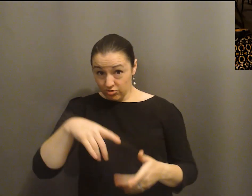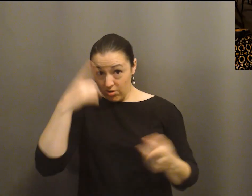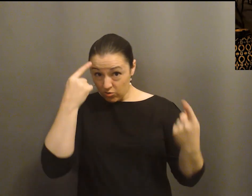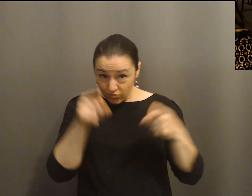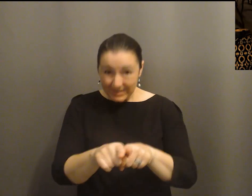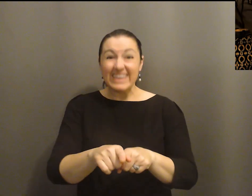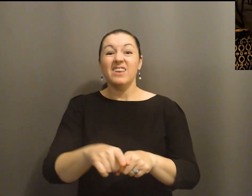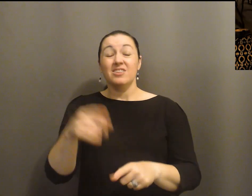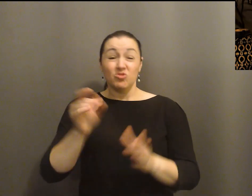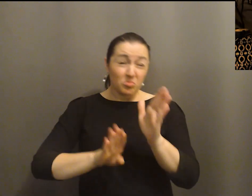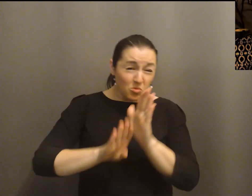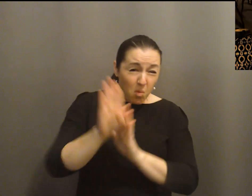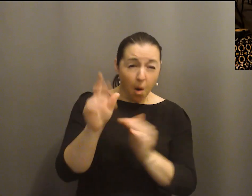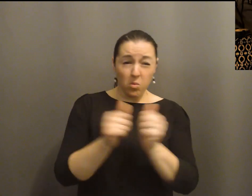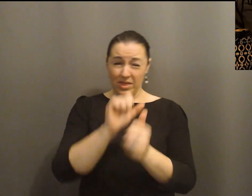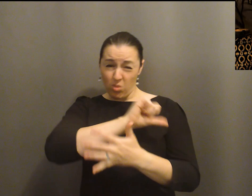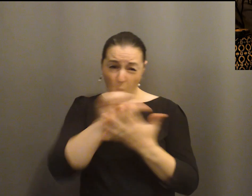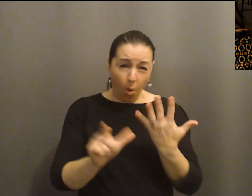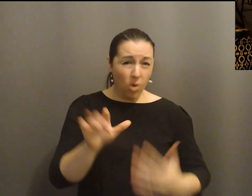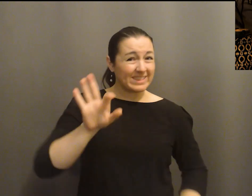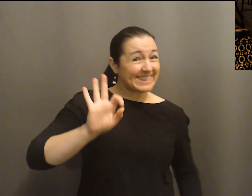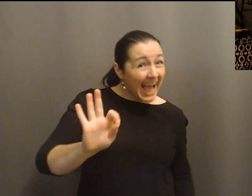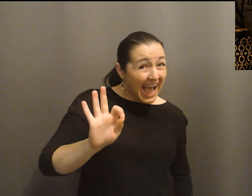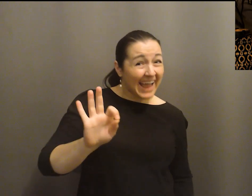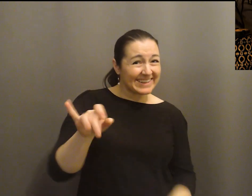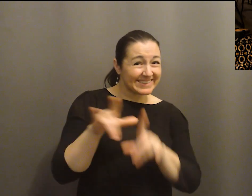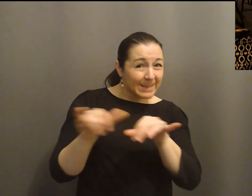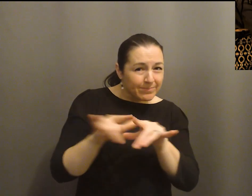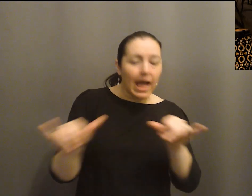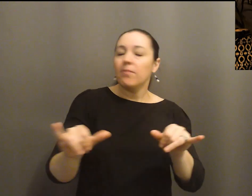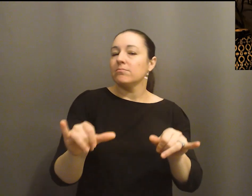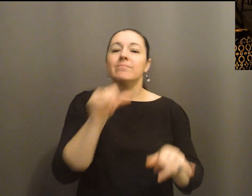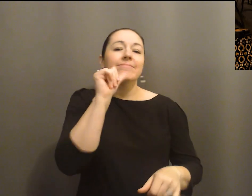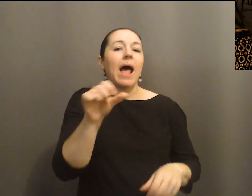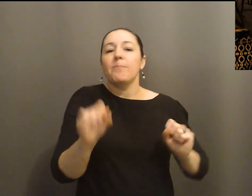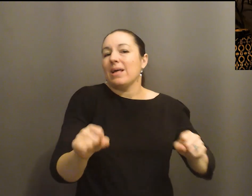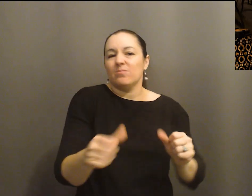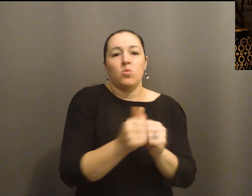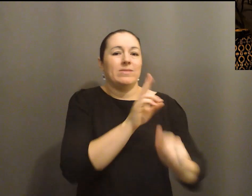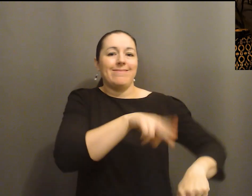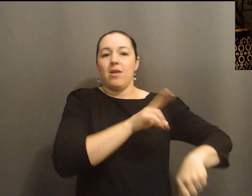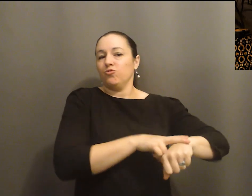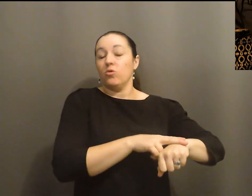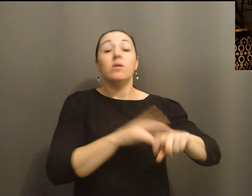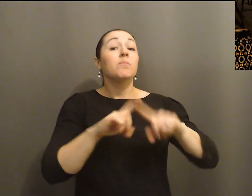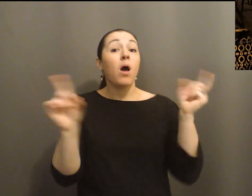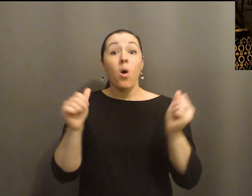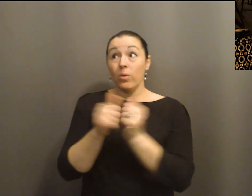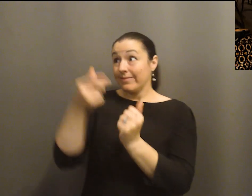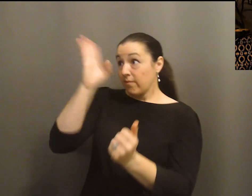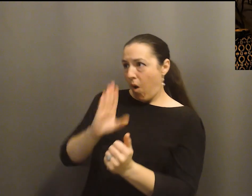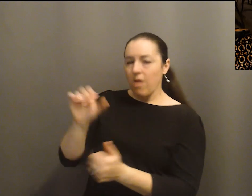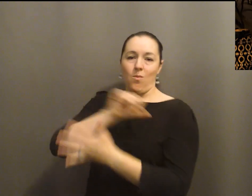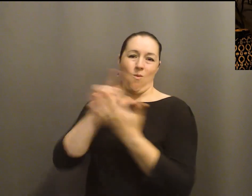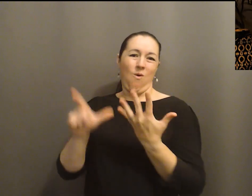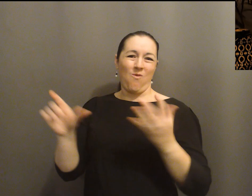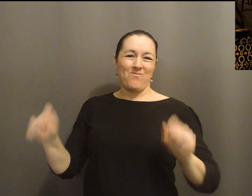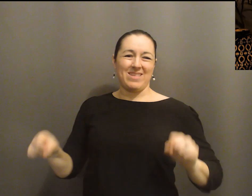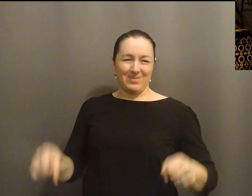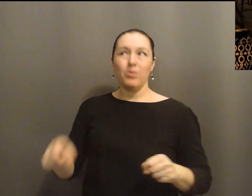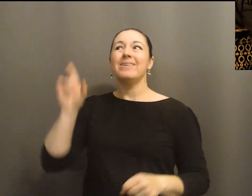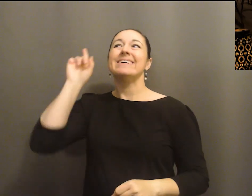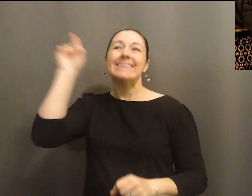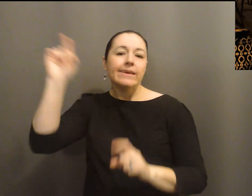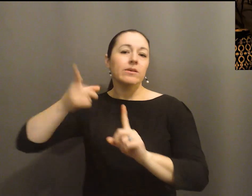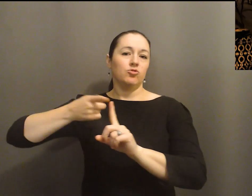To grow in all These nine facets At one time Not possible In the natural But with God All things are possible So he's our